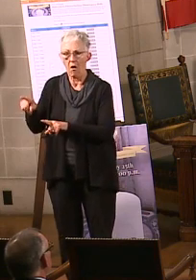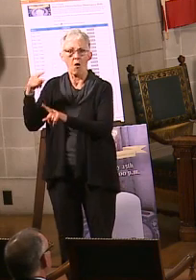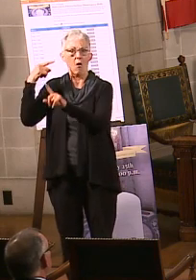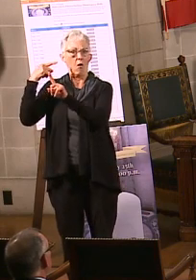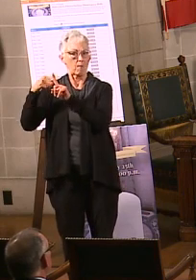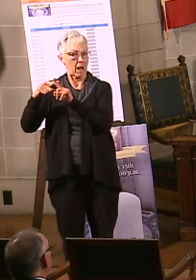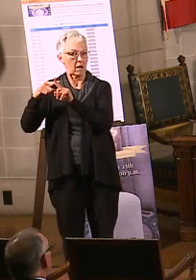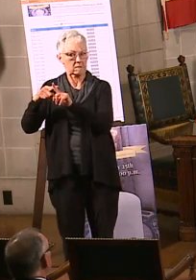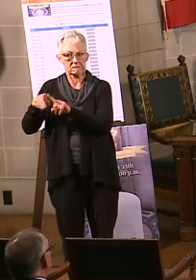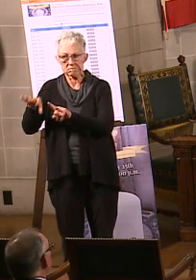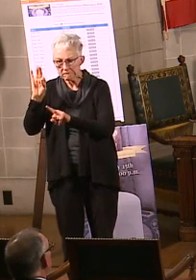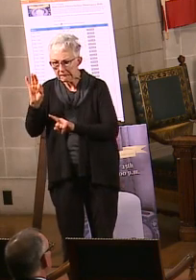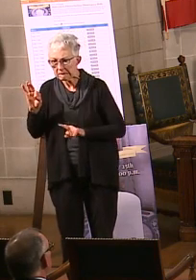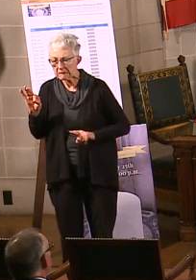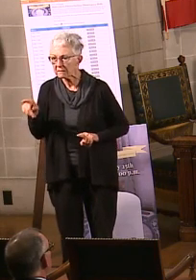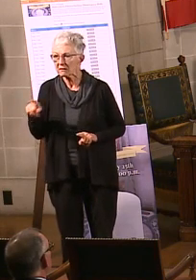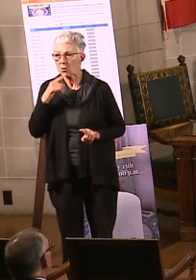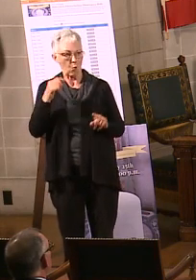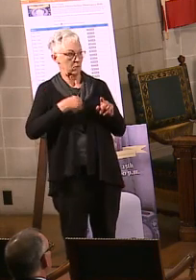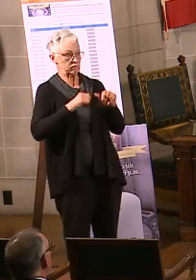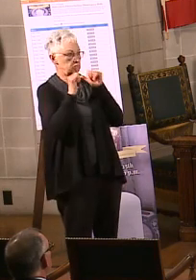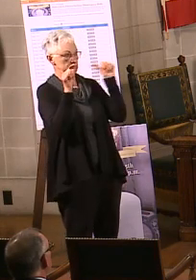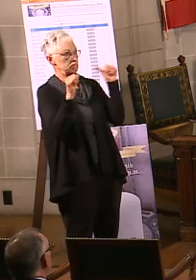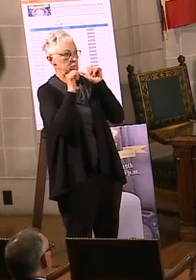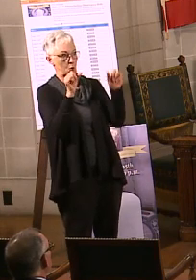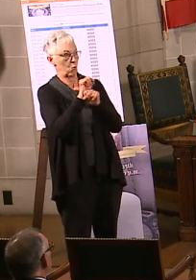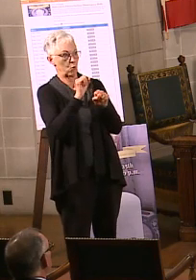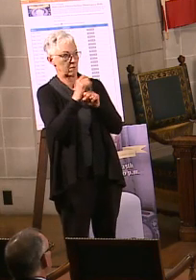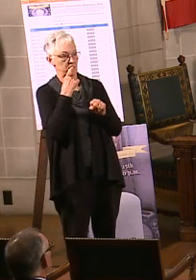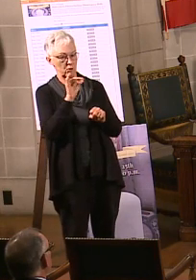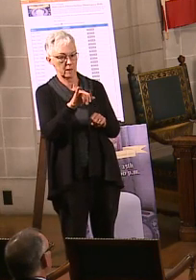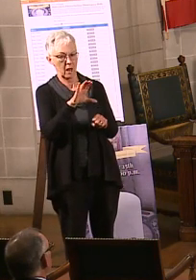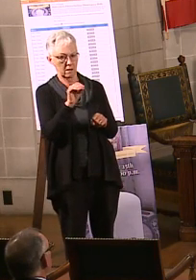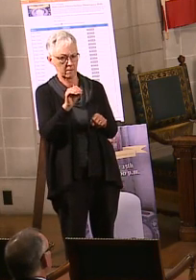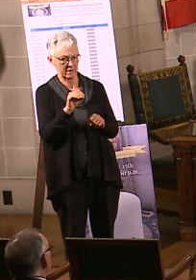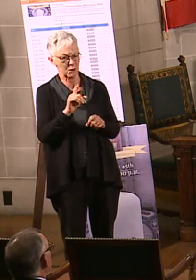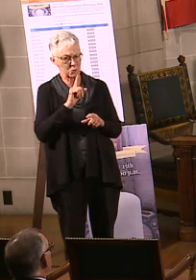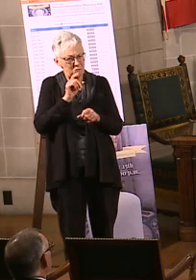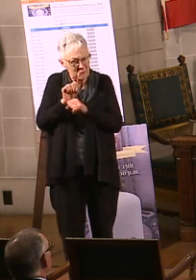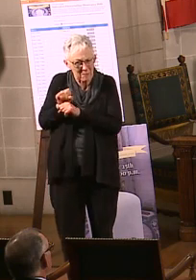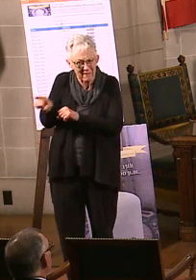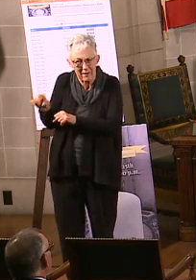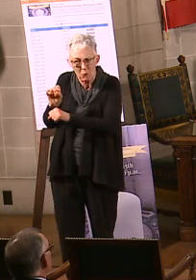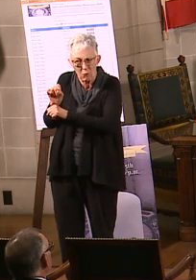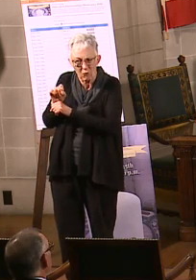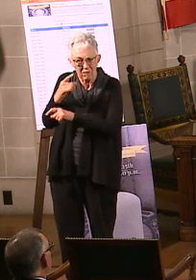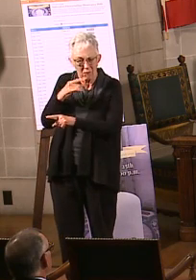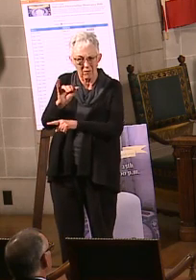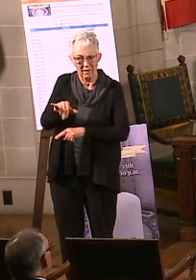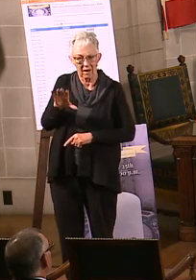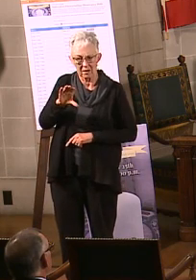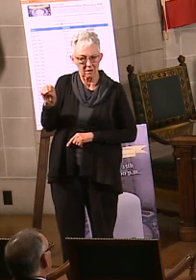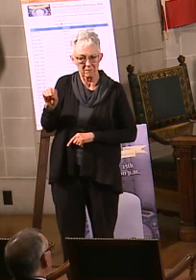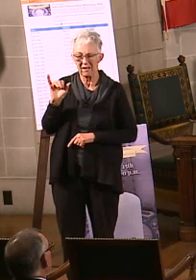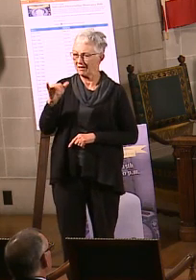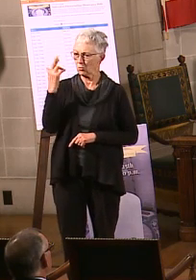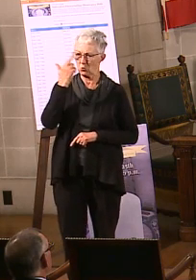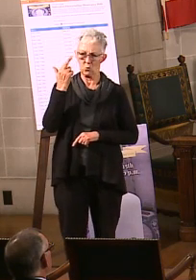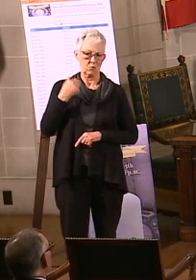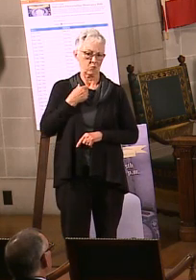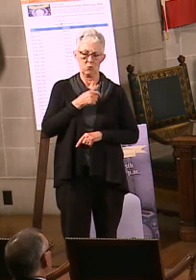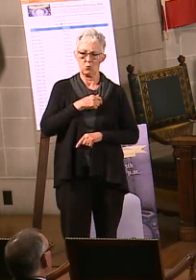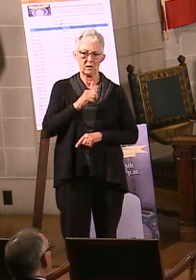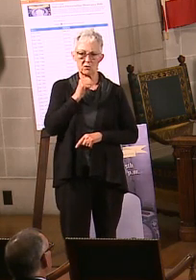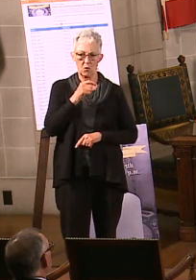did work for a company. So we are not releasing, what we are releasing is aggregate data, just like I just released to you, for industries like